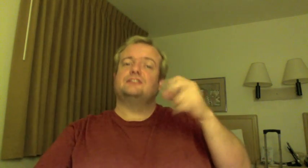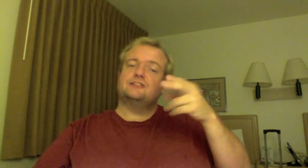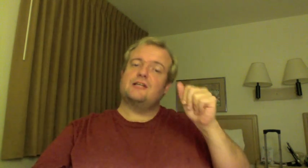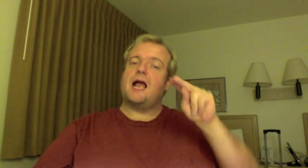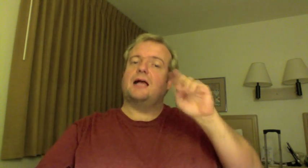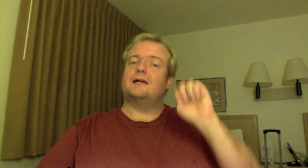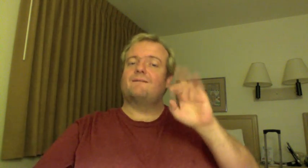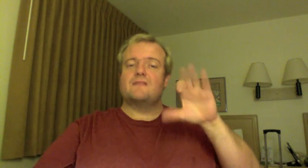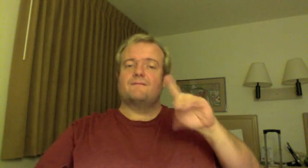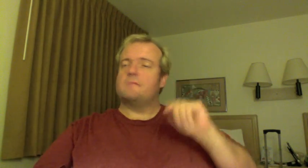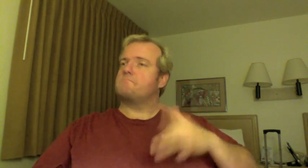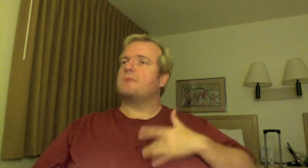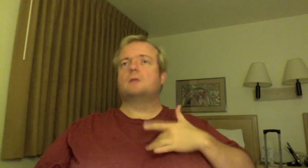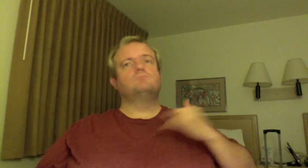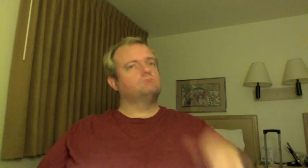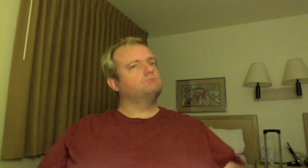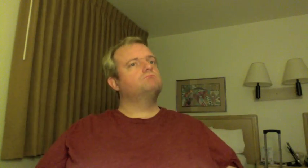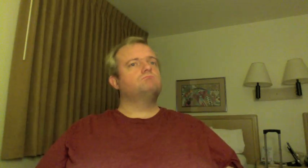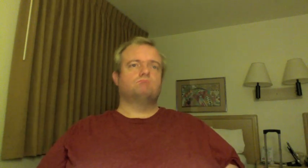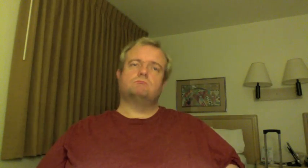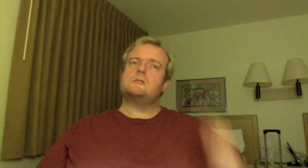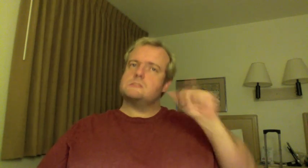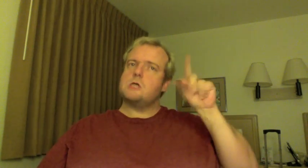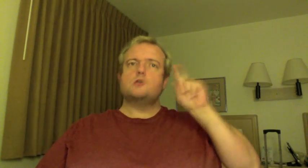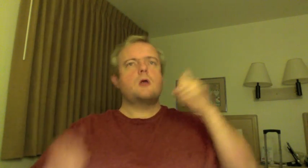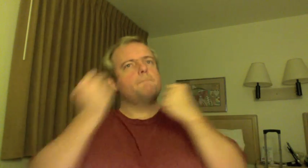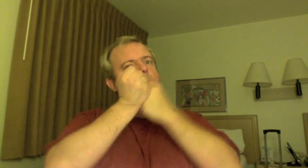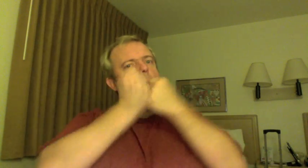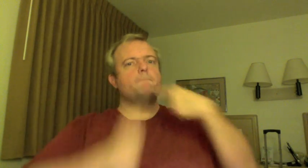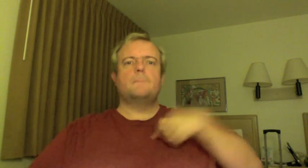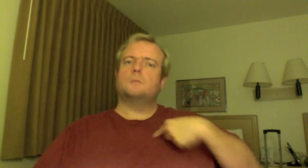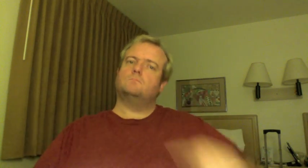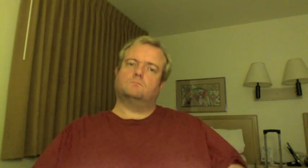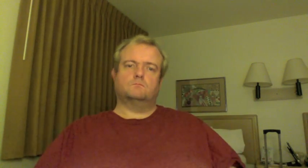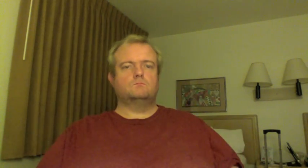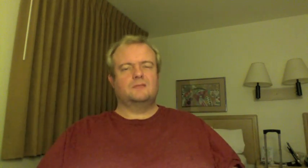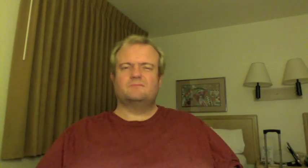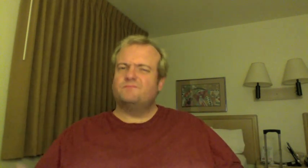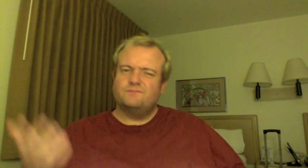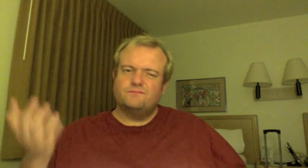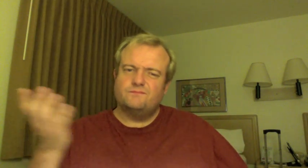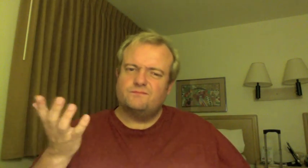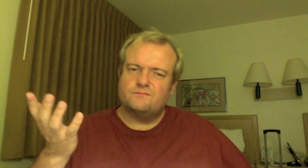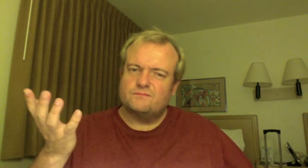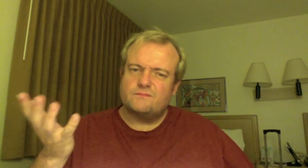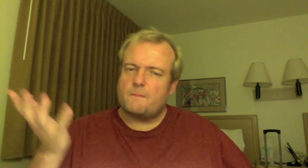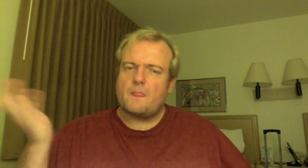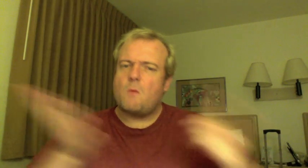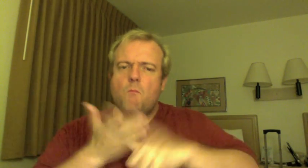The architects and engineers must make sure each functions in sync and see the stadium systems come